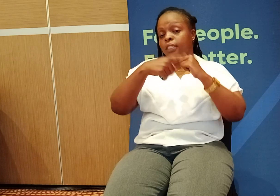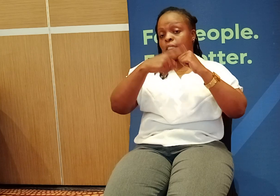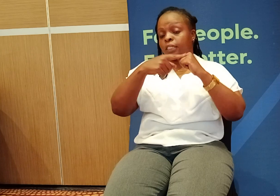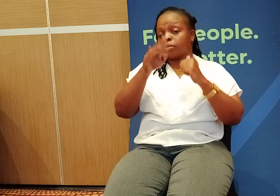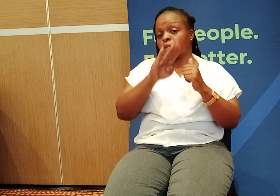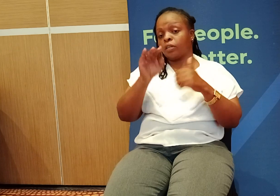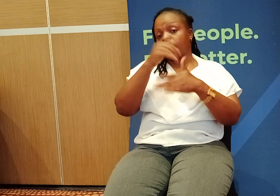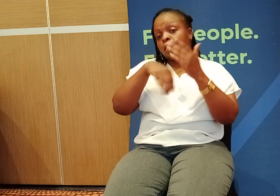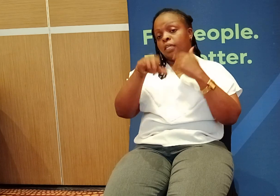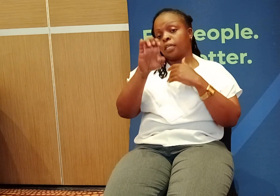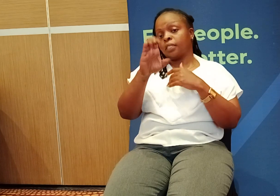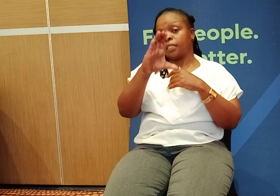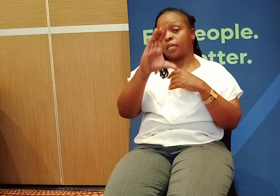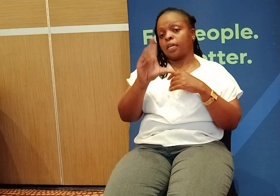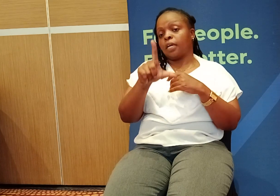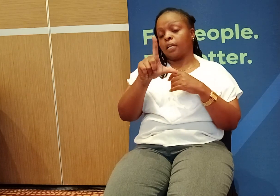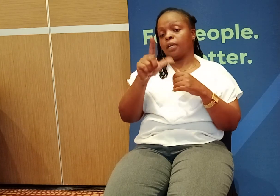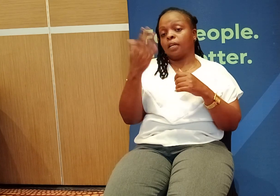ECL last year to 25.1,